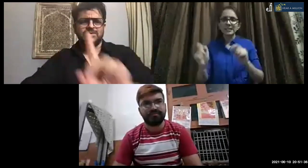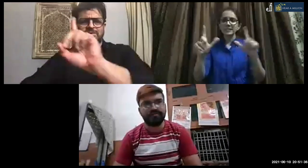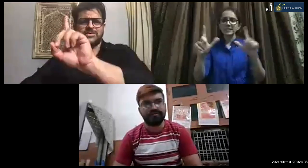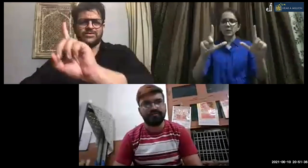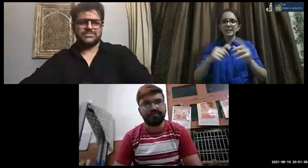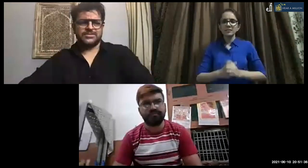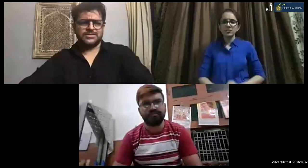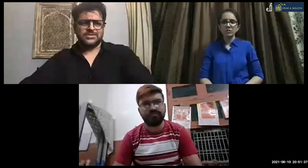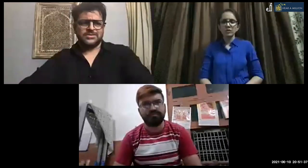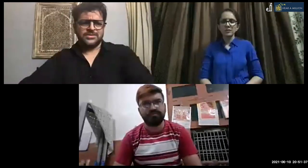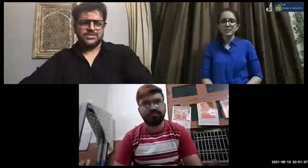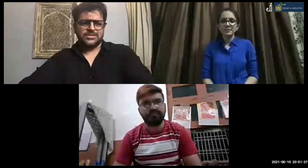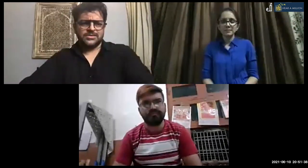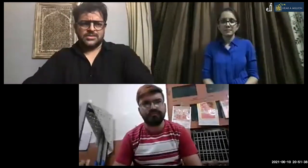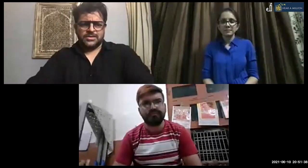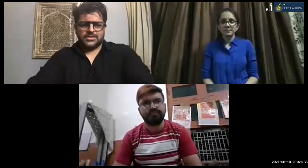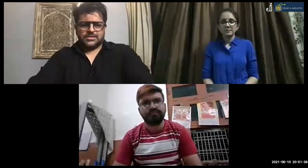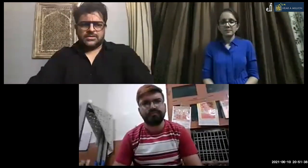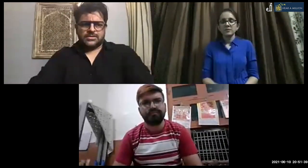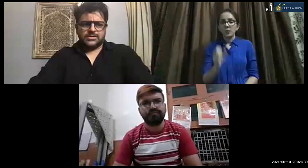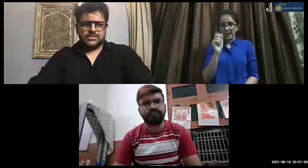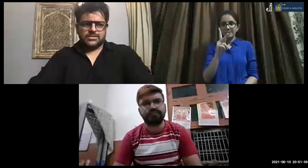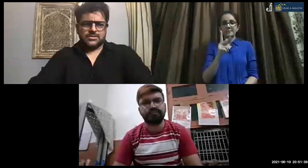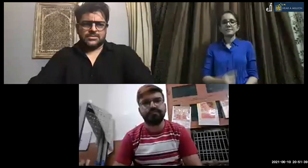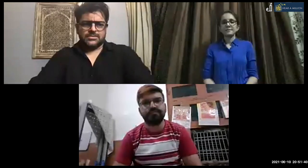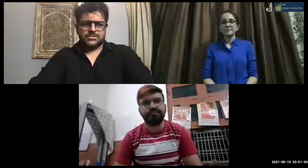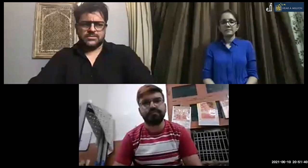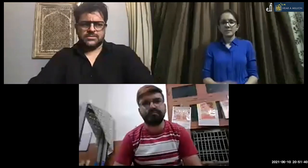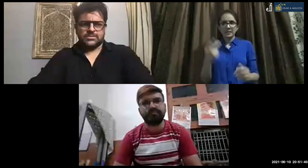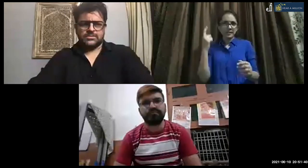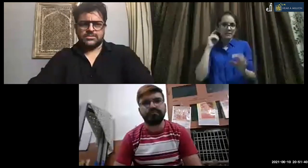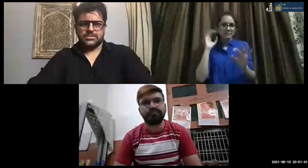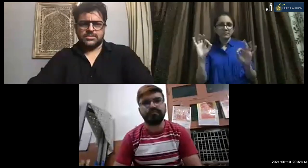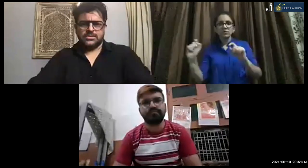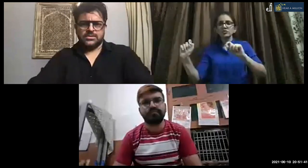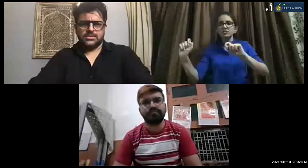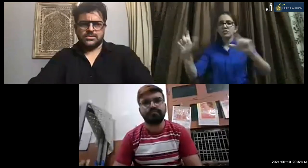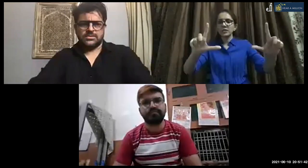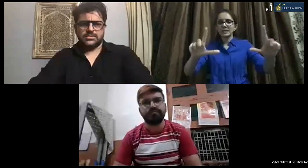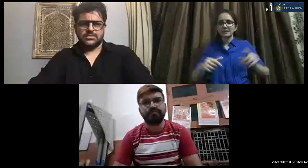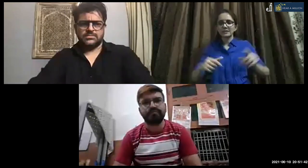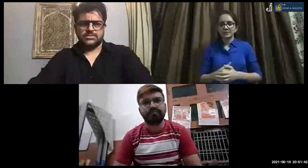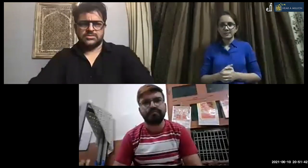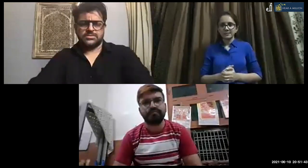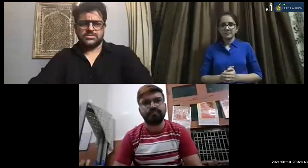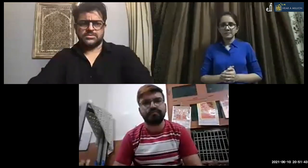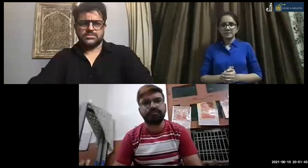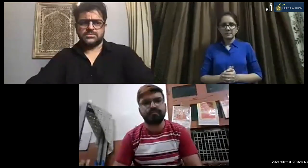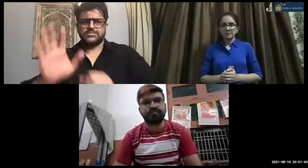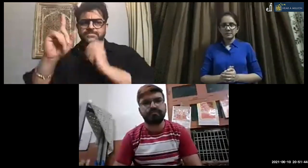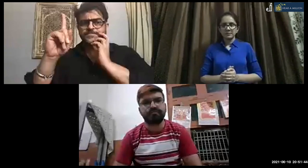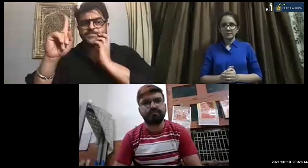Haryana. Please, spotlight it. Just hold on, please. Okay. Can you hear me now? Just spotlight.